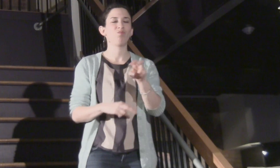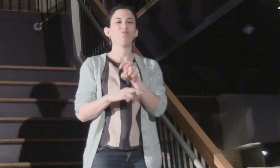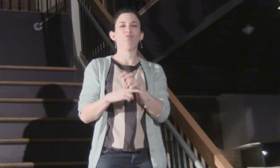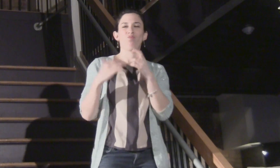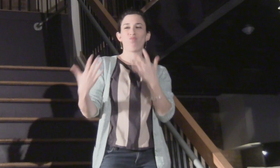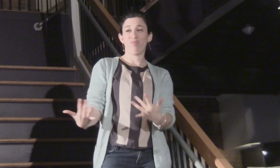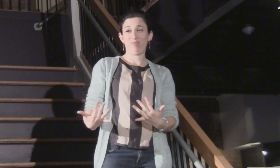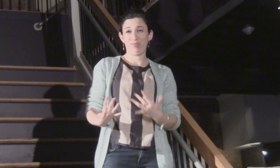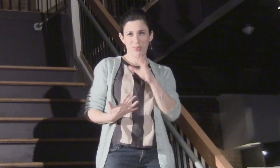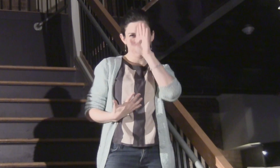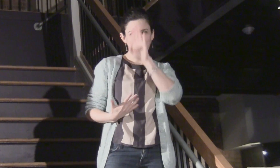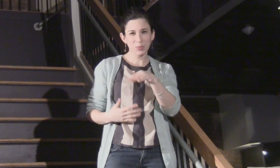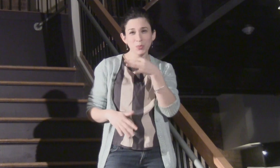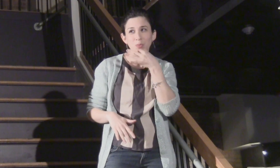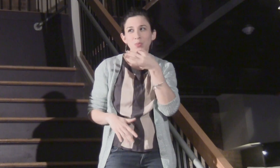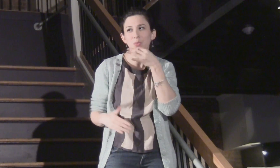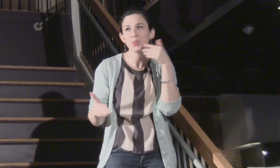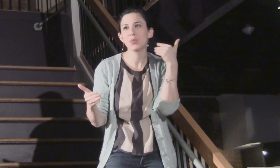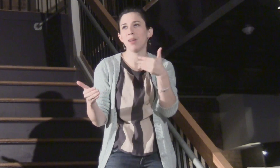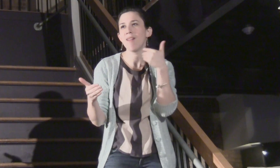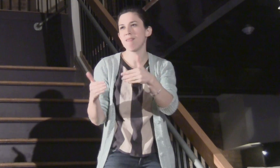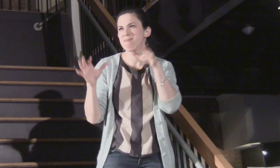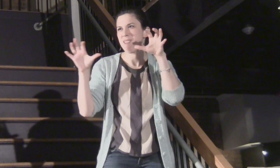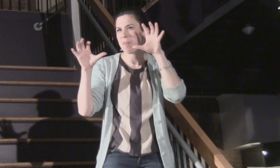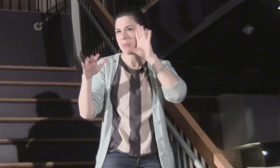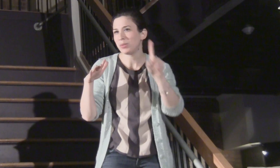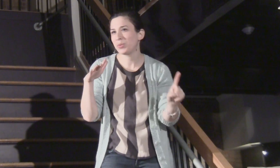table. So we waited, and soon